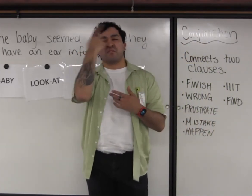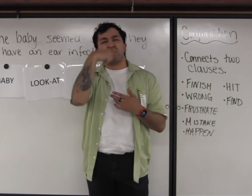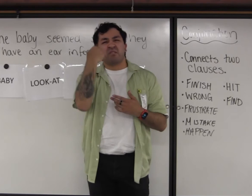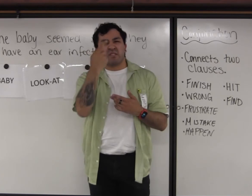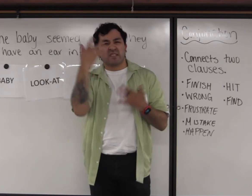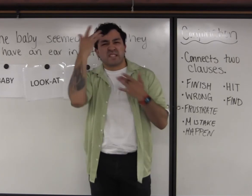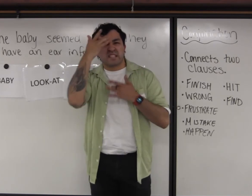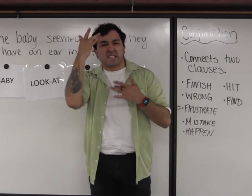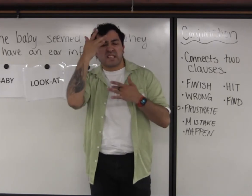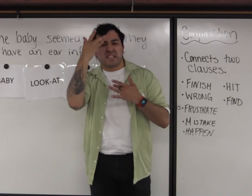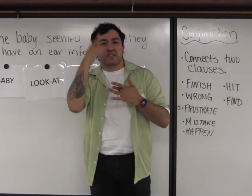the word face.